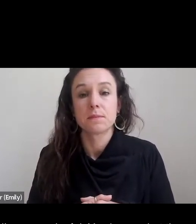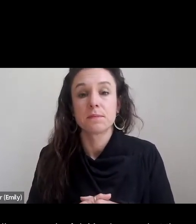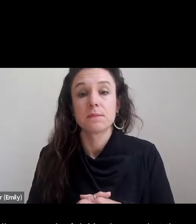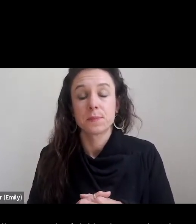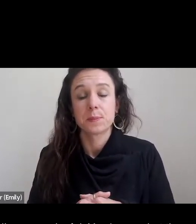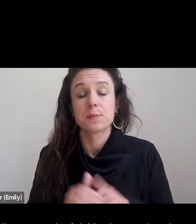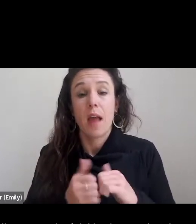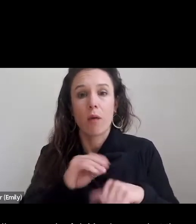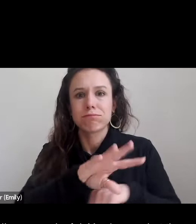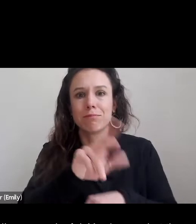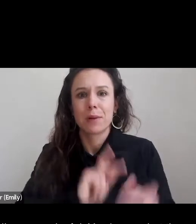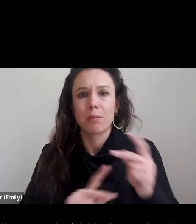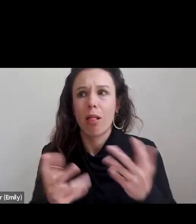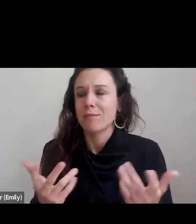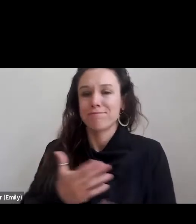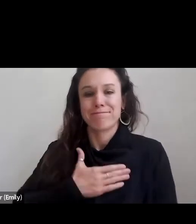happy.